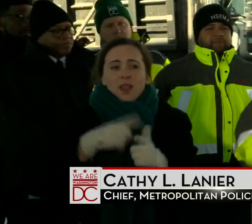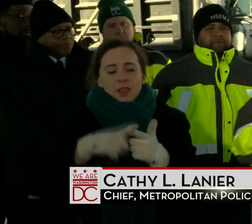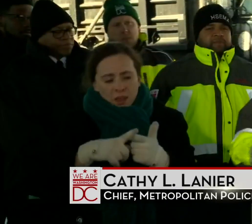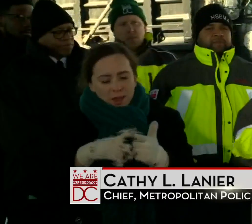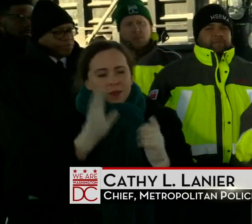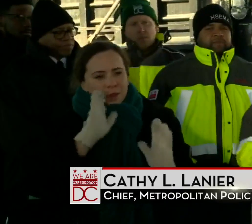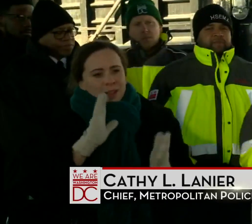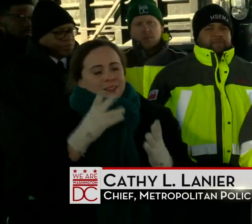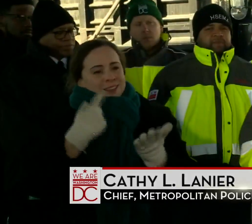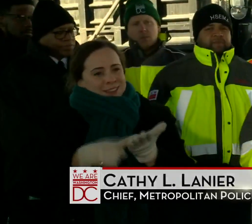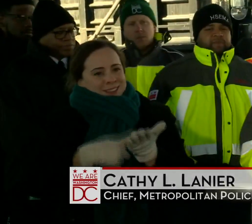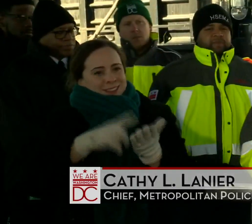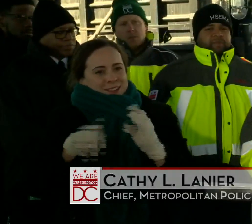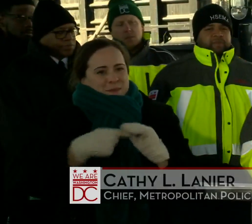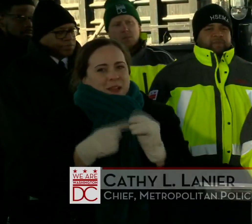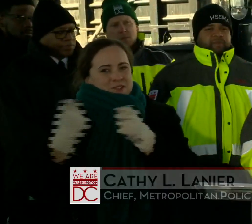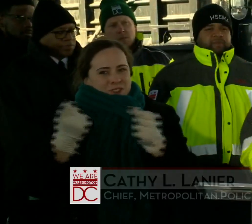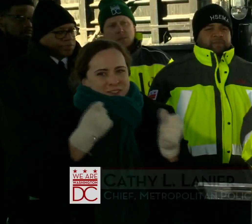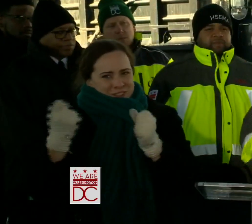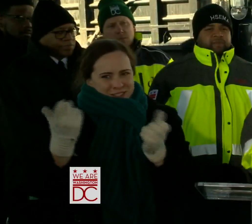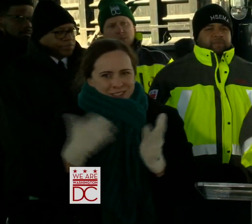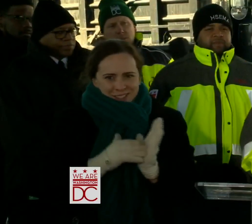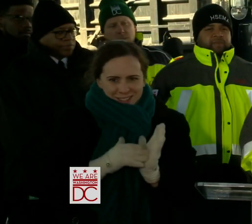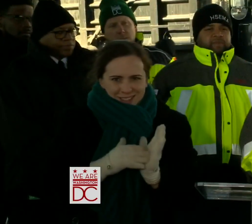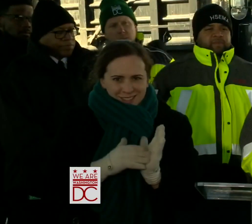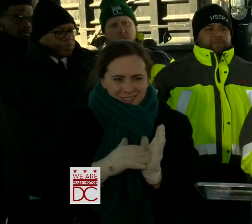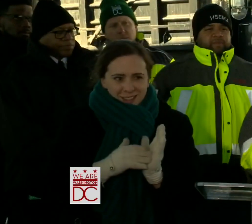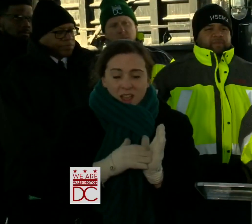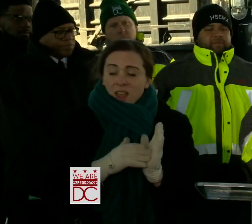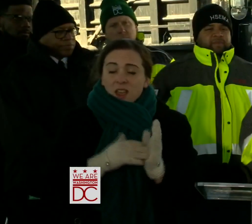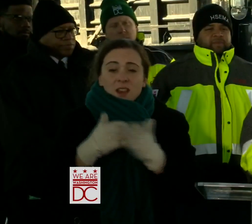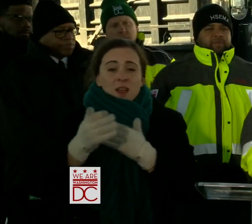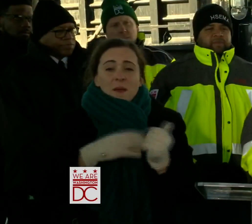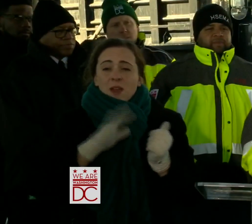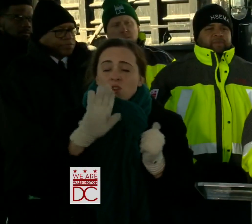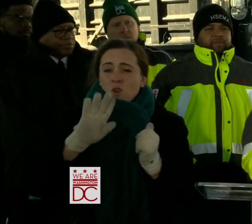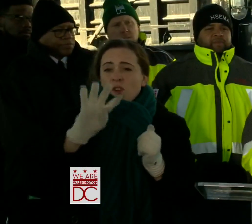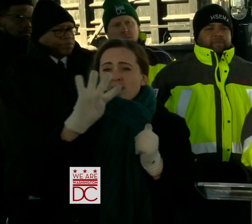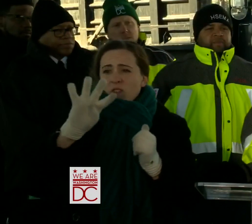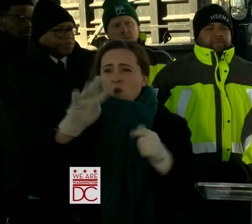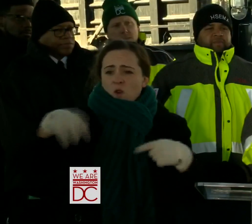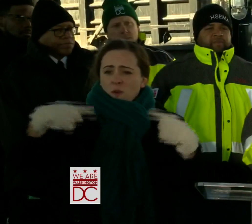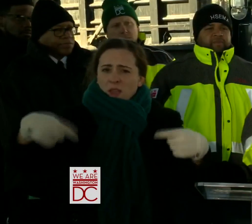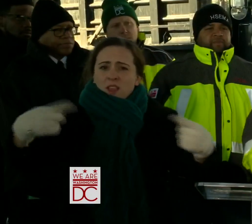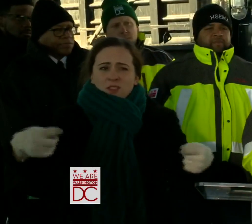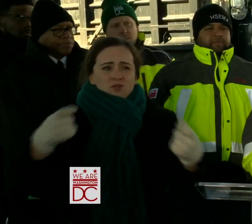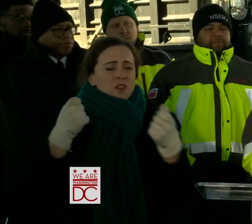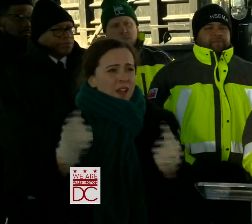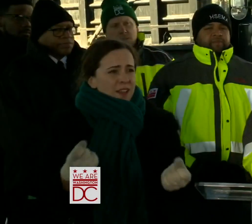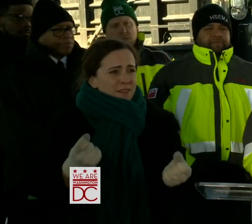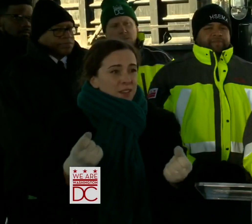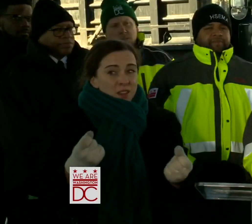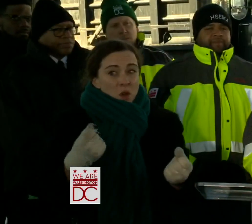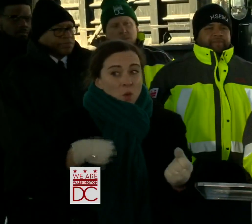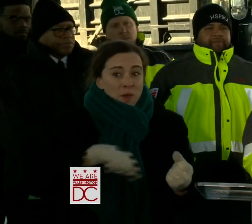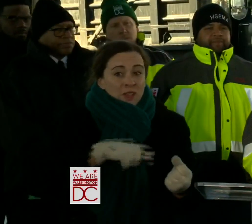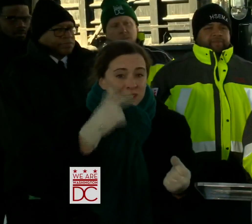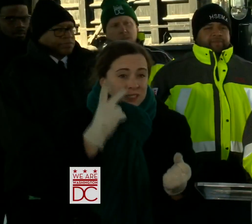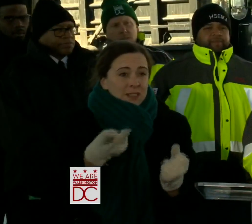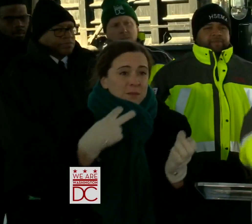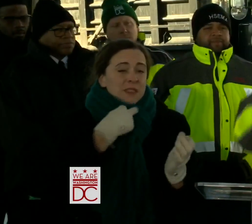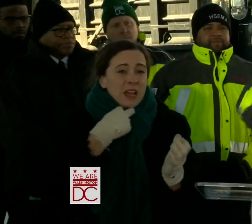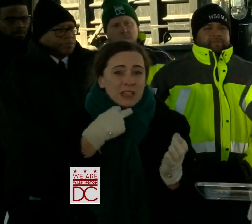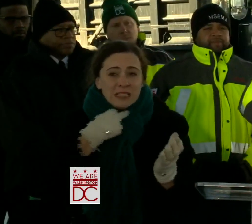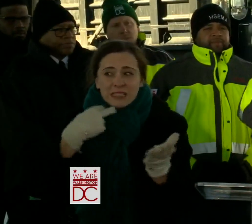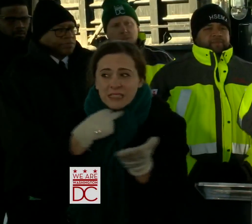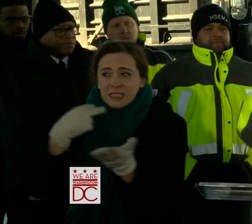talking about getting back out on the street and driving around. So even 4-wheel drives, I again want to caution, we're seeing 4-wheel drives that are getting stuck out